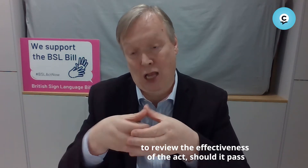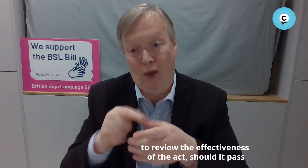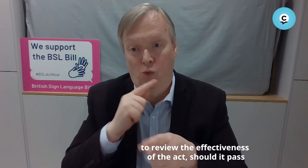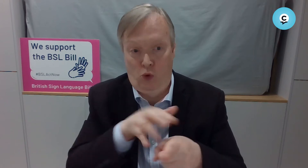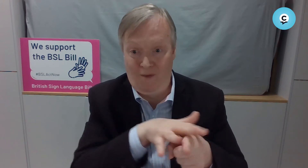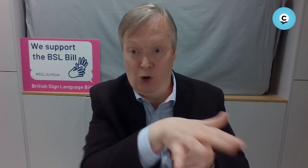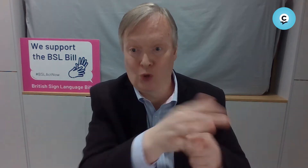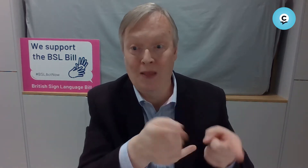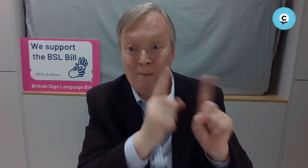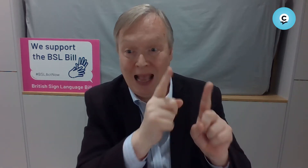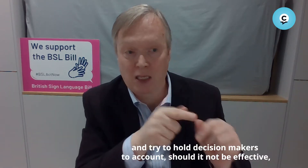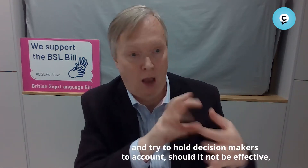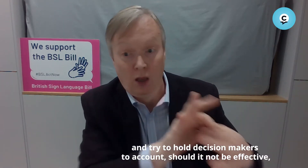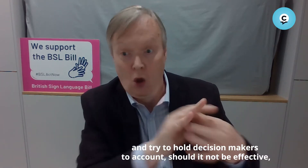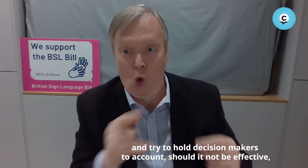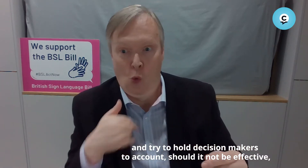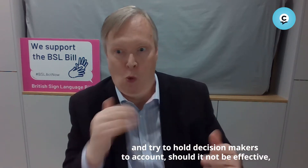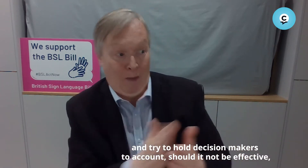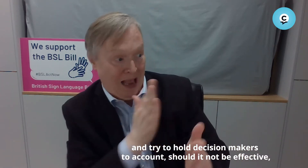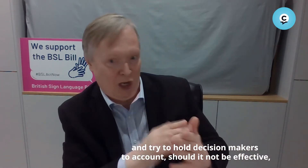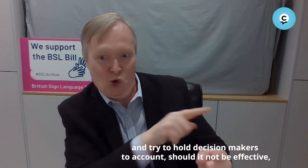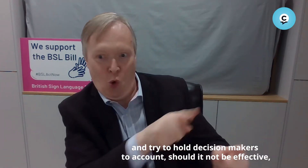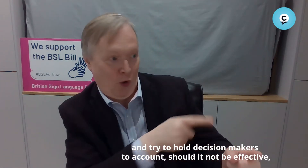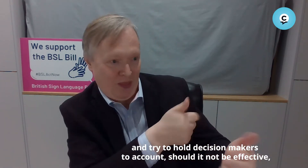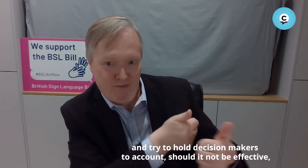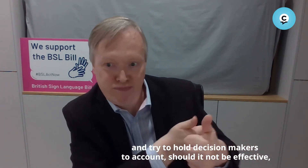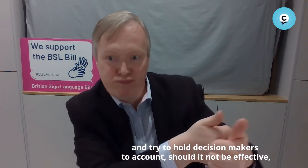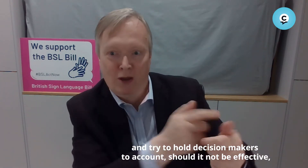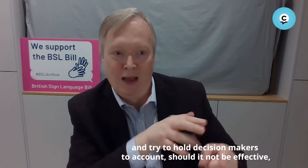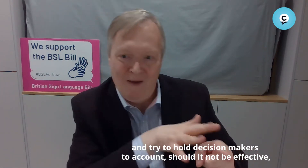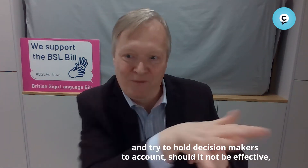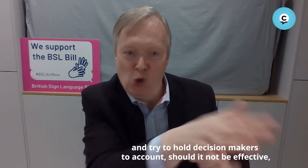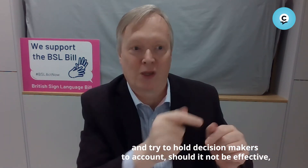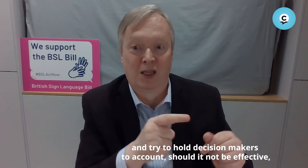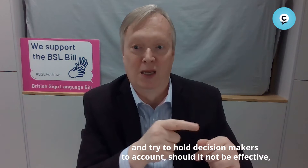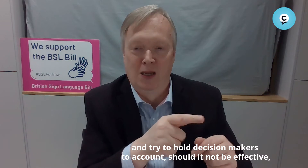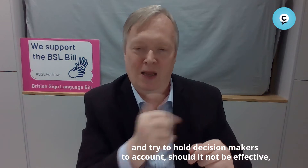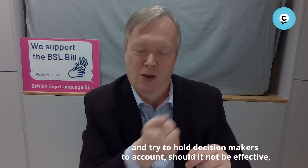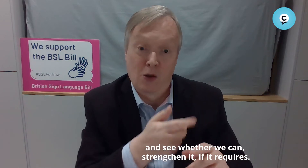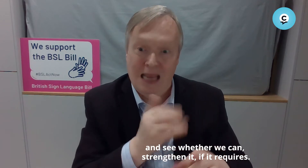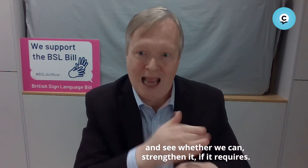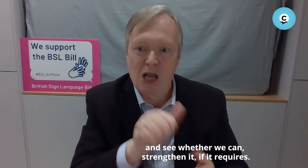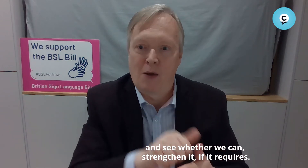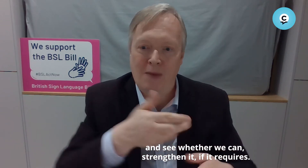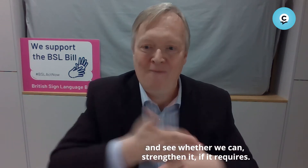pass, and try to hold decision makers to account should it not be effective, and see whether we can